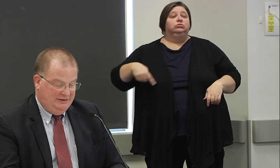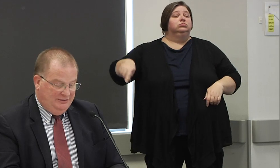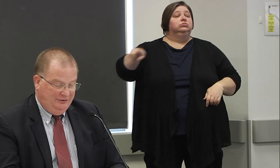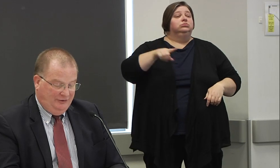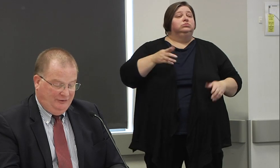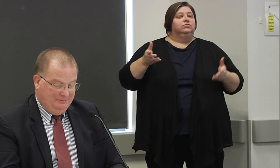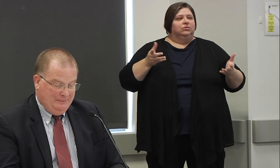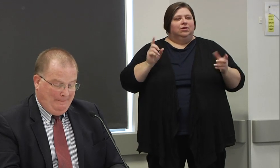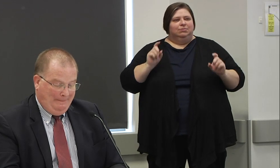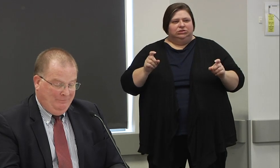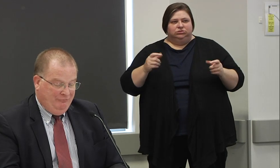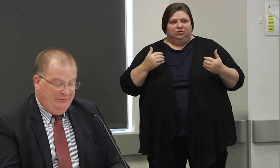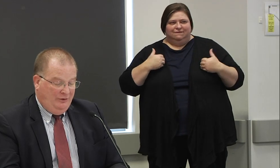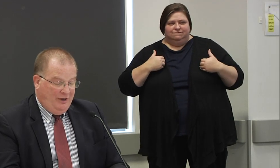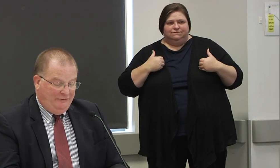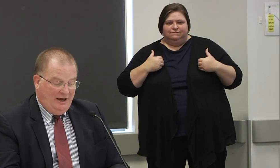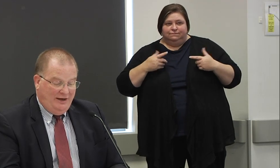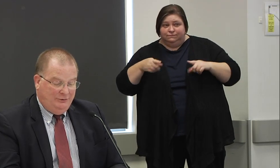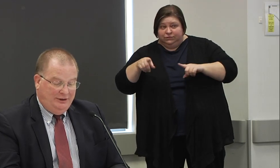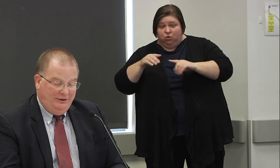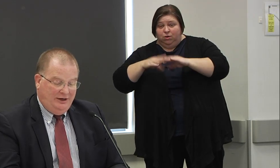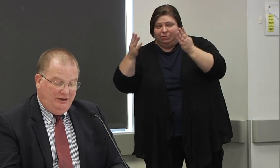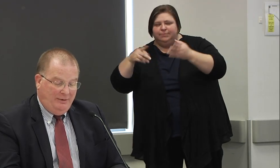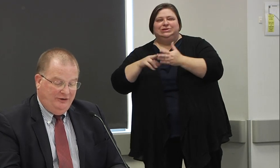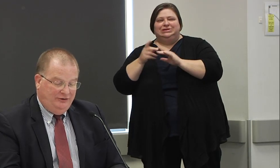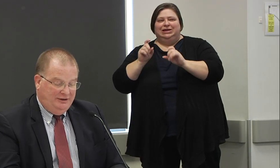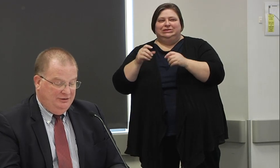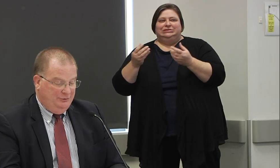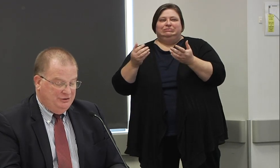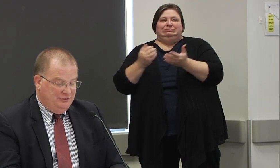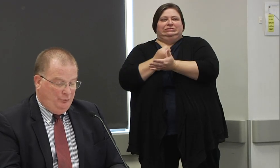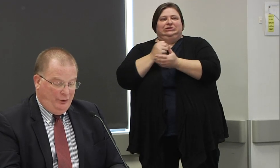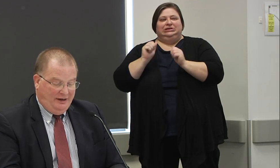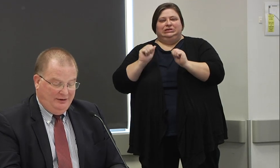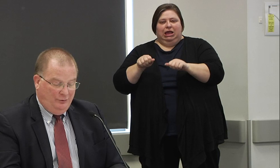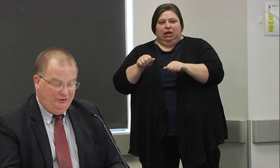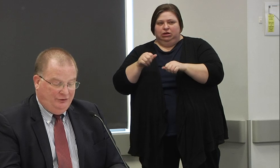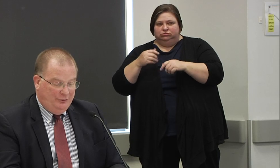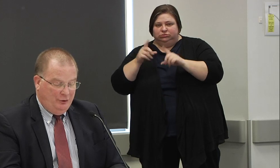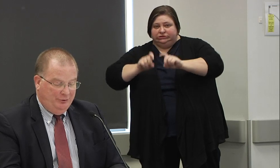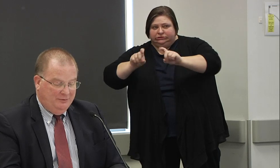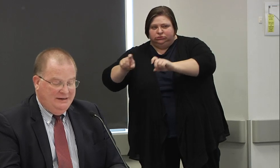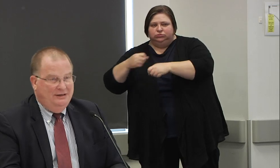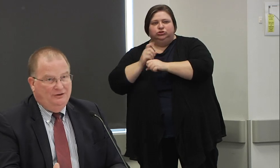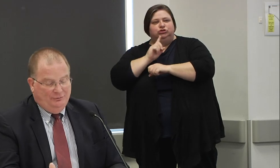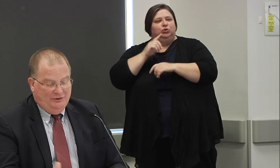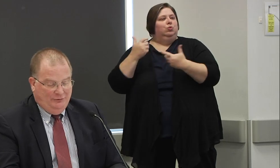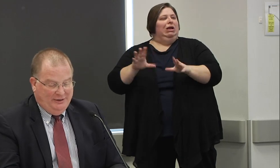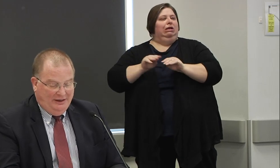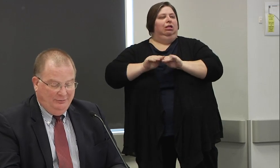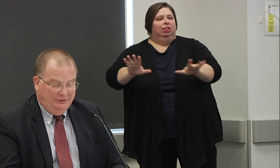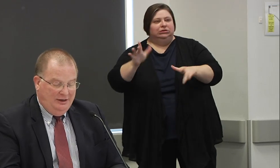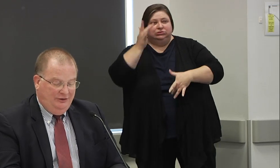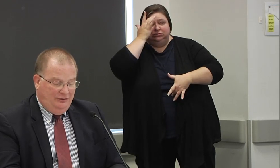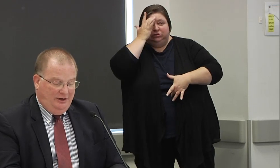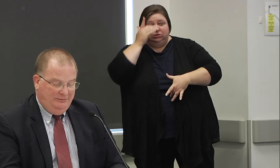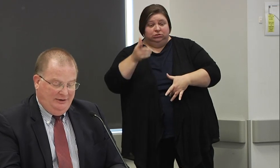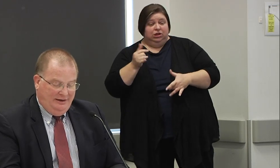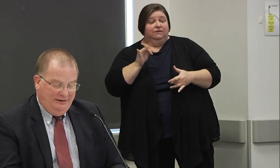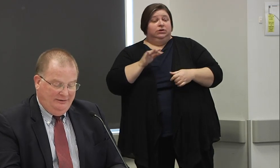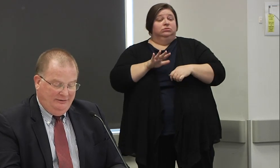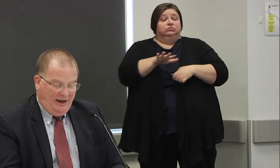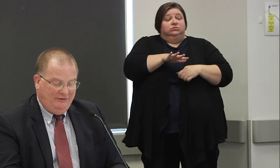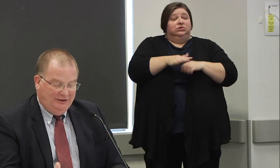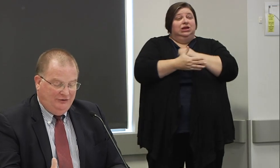and illness. We have to have adequate healthcare capacity in the region where a county wants to reopen. And this means being able